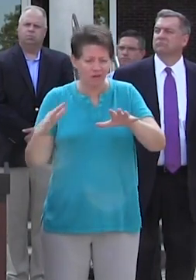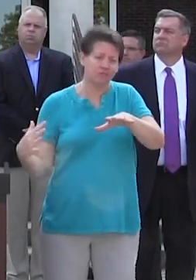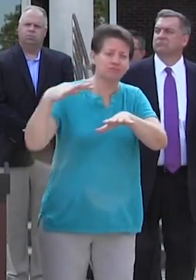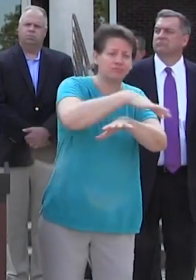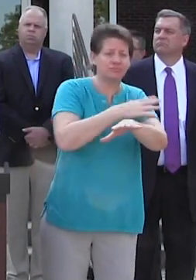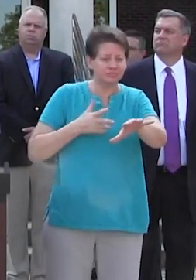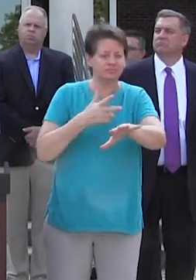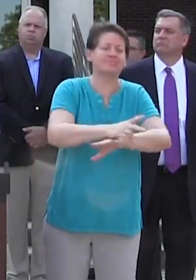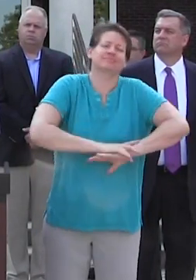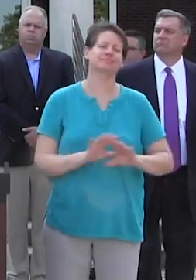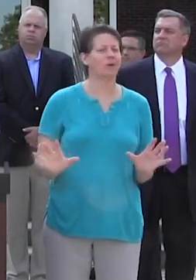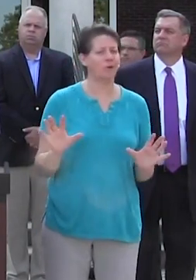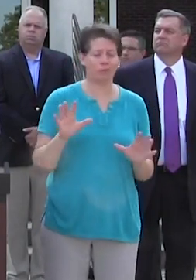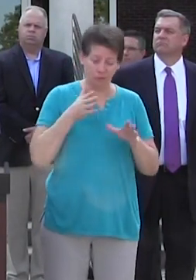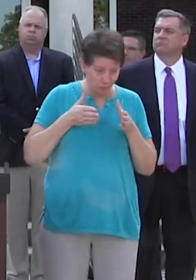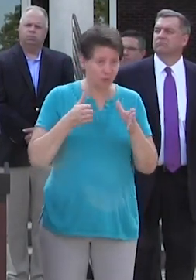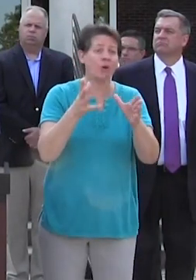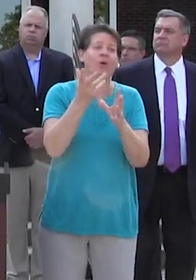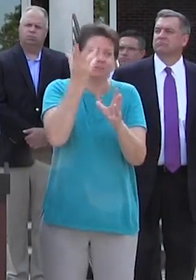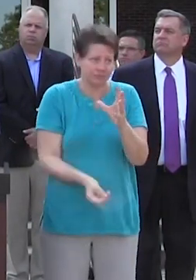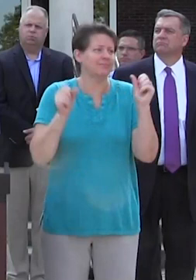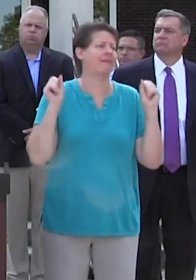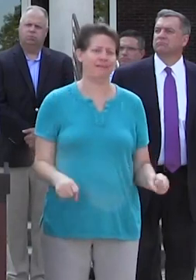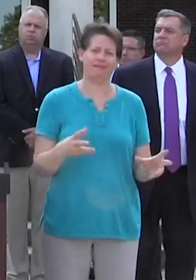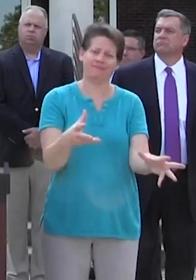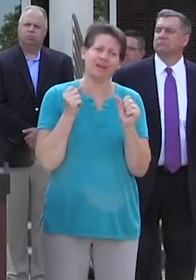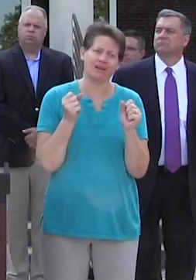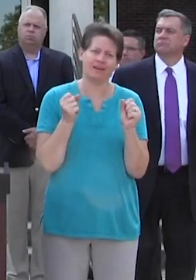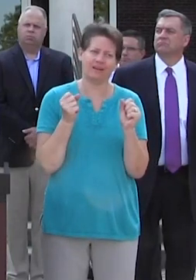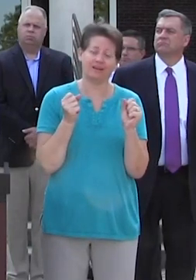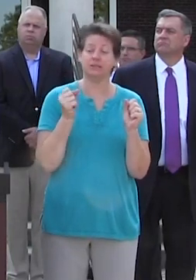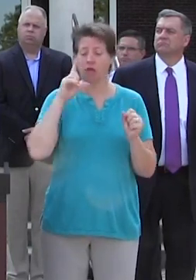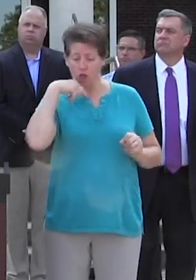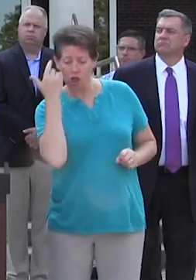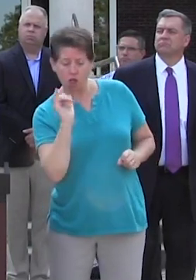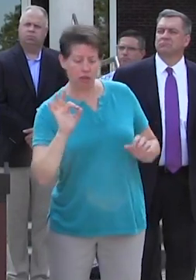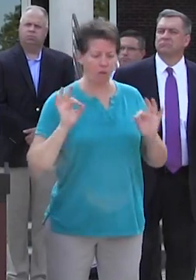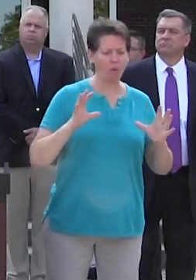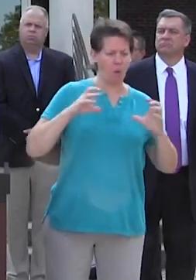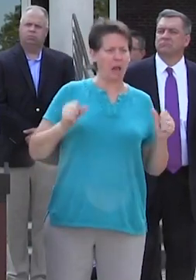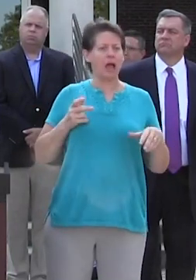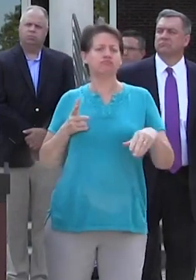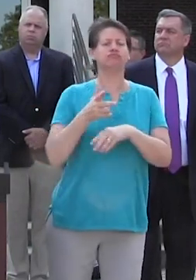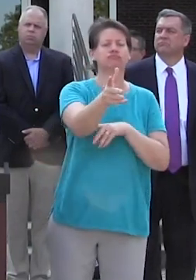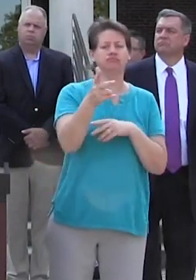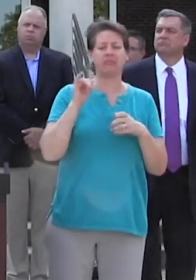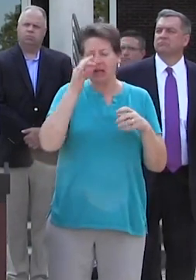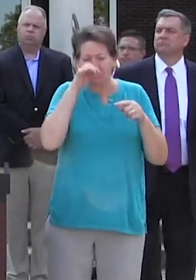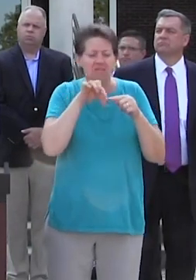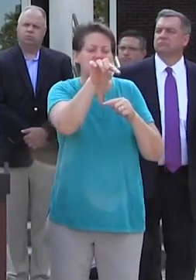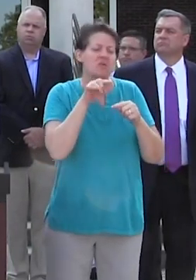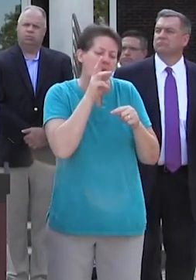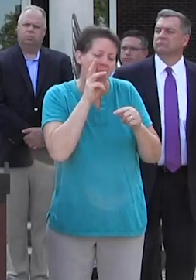wash out fairly quickly in a big flood, and it may appear that you can drive right across 100 yards